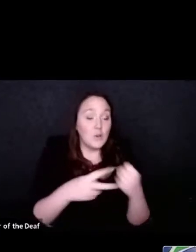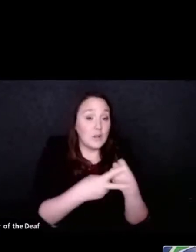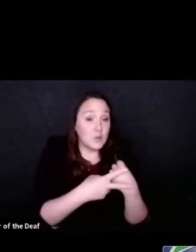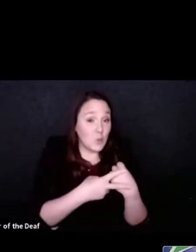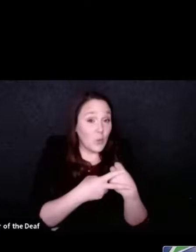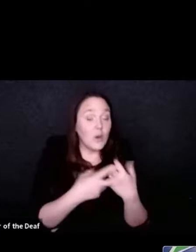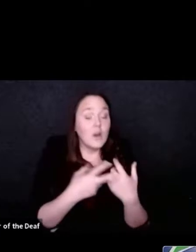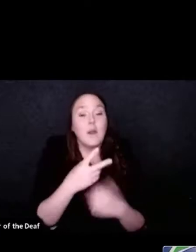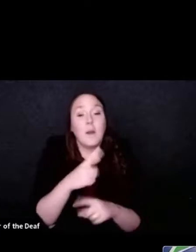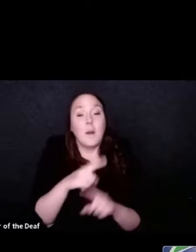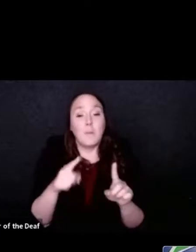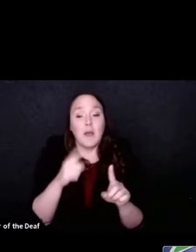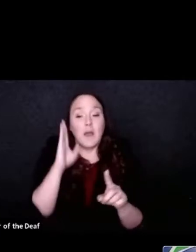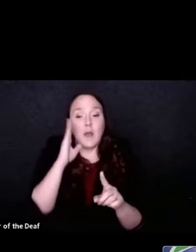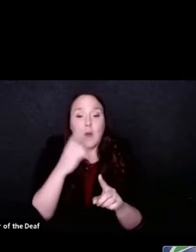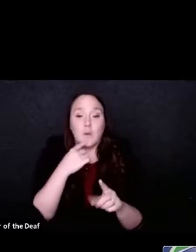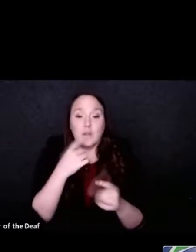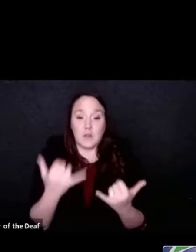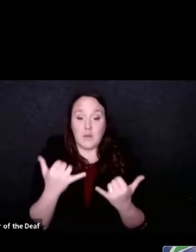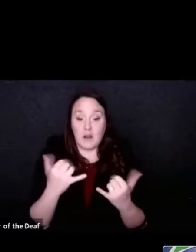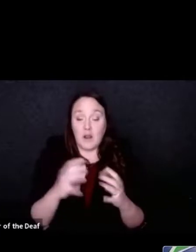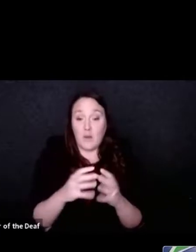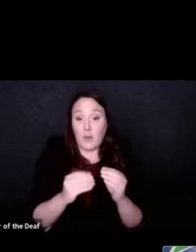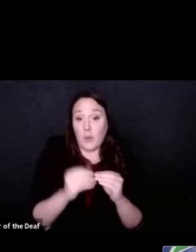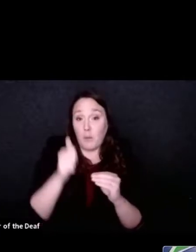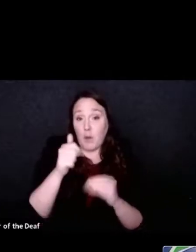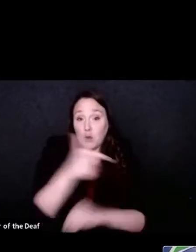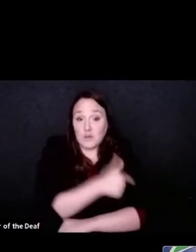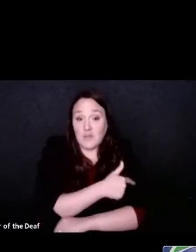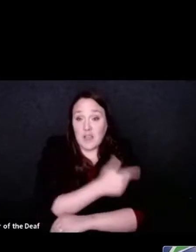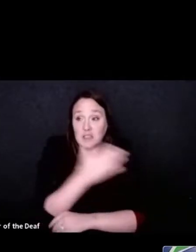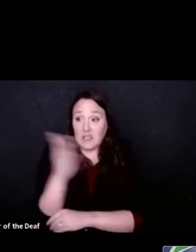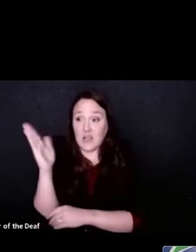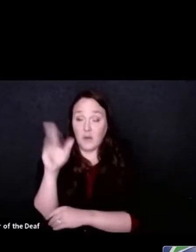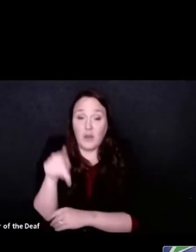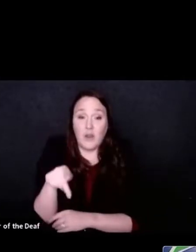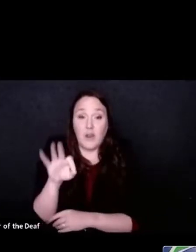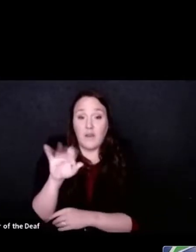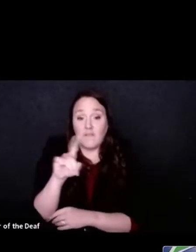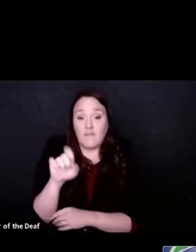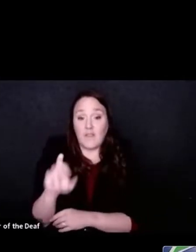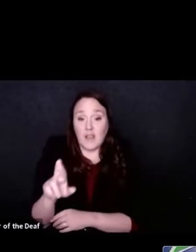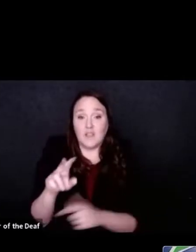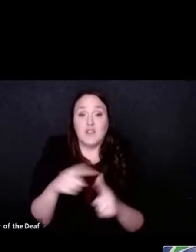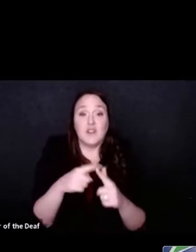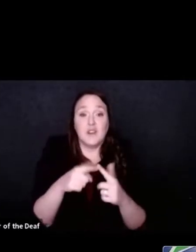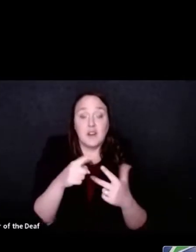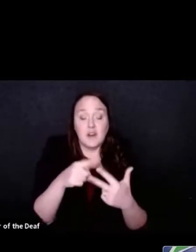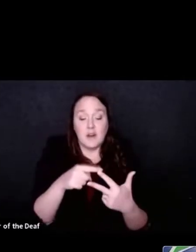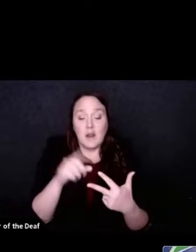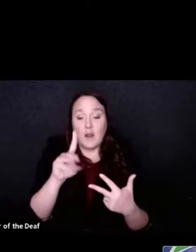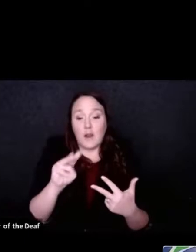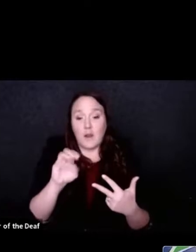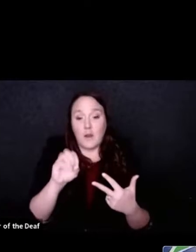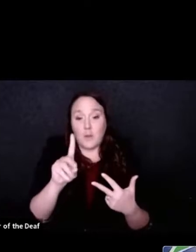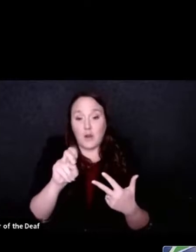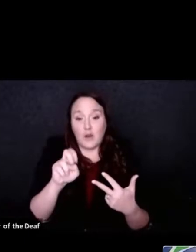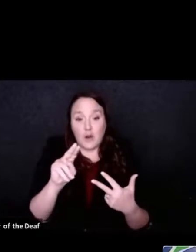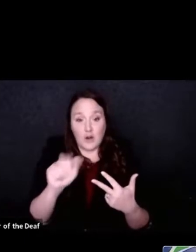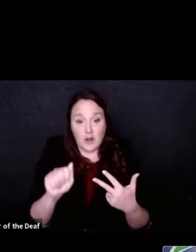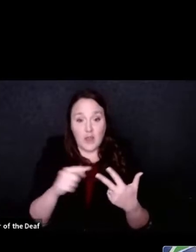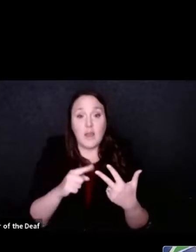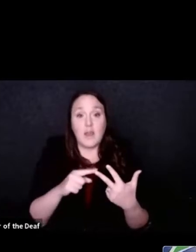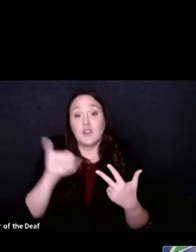will say right now, the largest volume of vaccine that's out there is Pfizer, followed by Moderna. Johnson & Johnson's